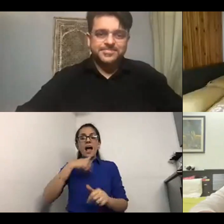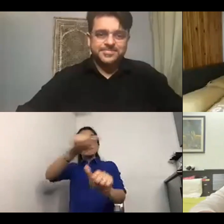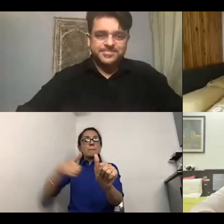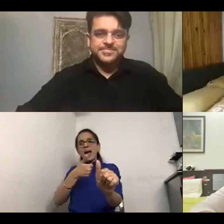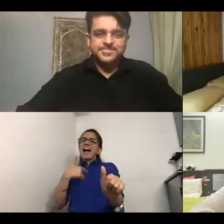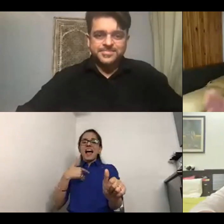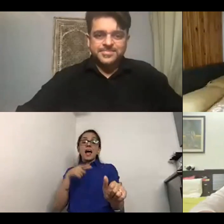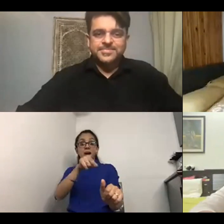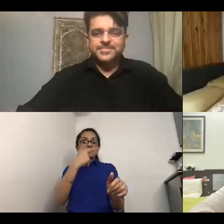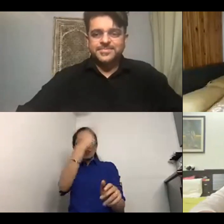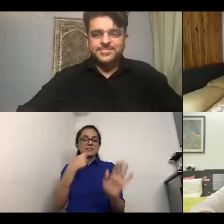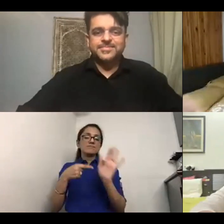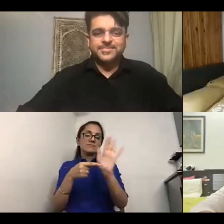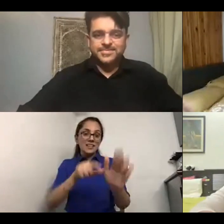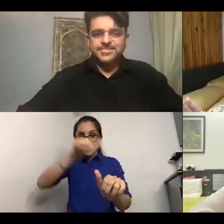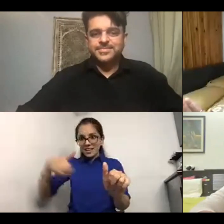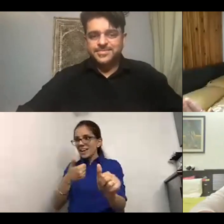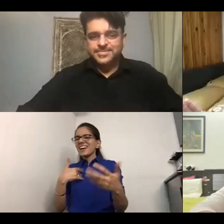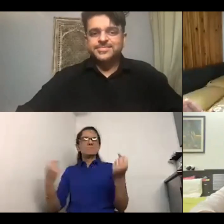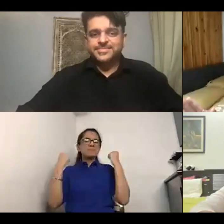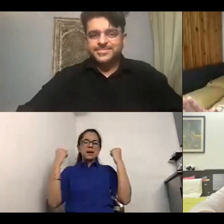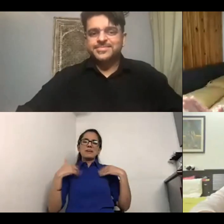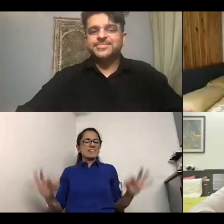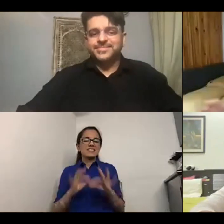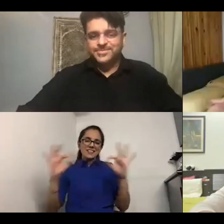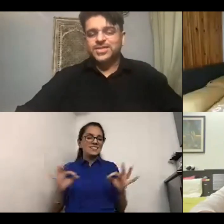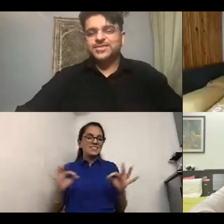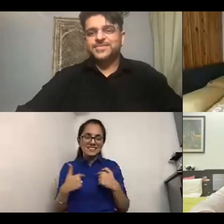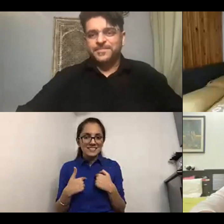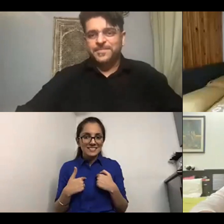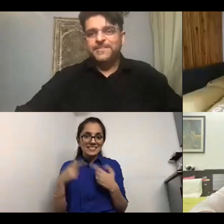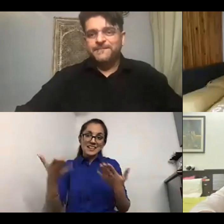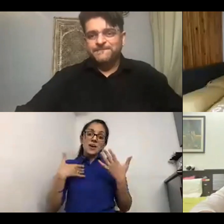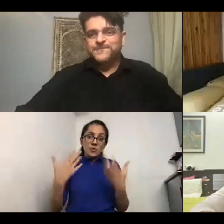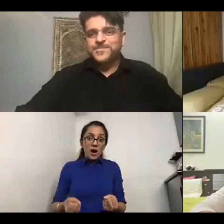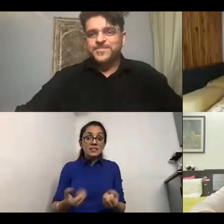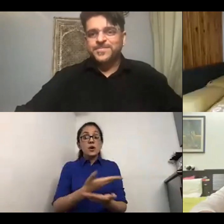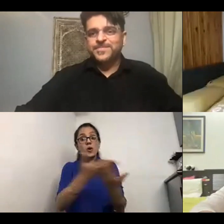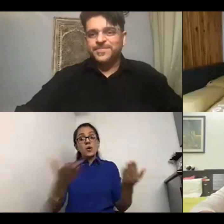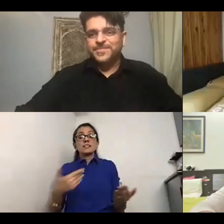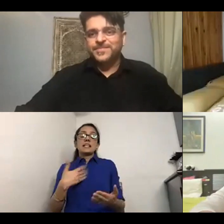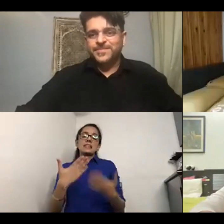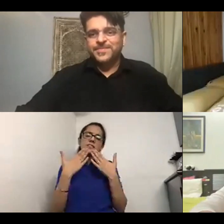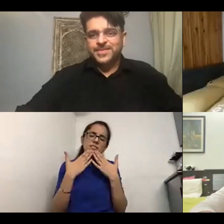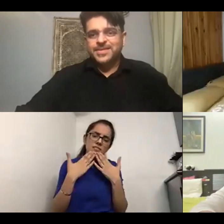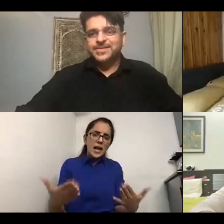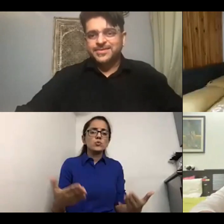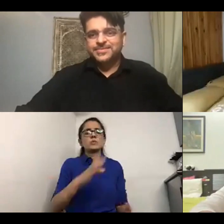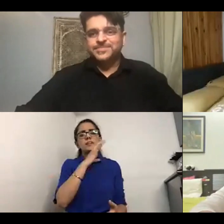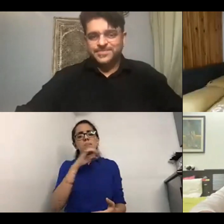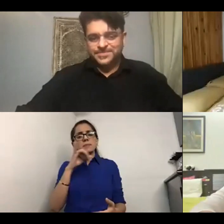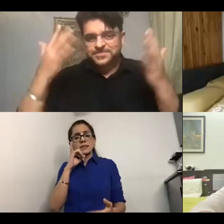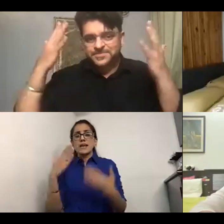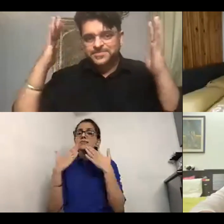scene, we can't power anything. So with this, I'd like to say a sincere thank you to Enable